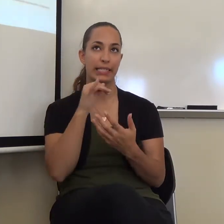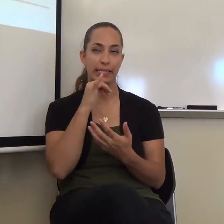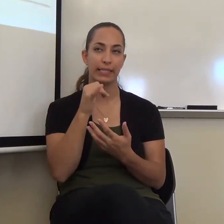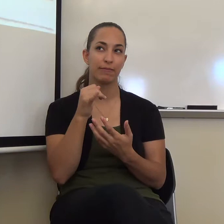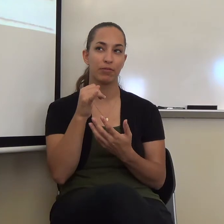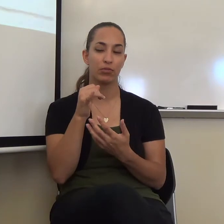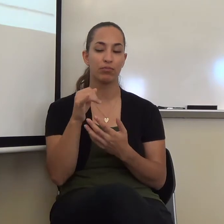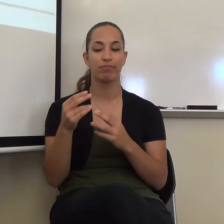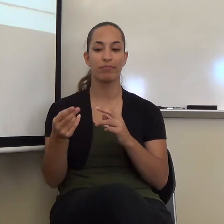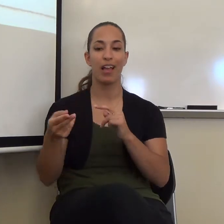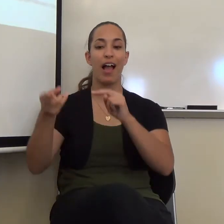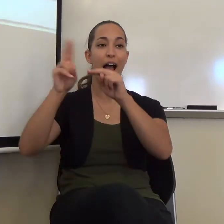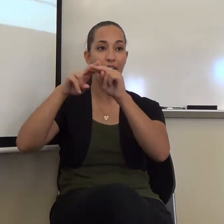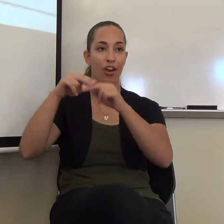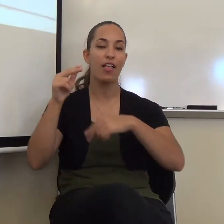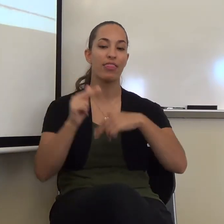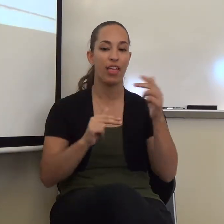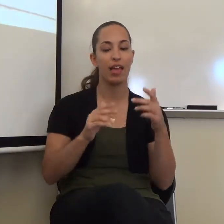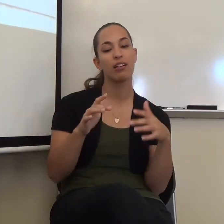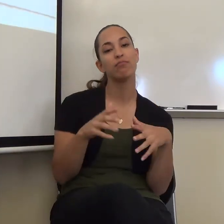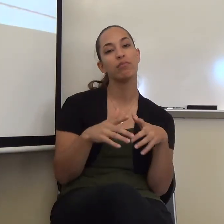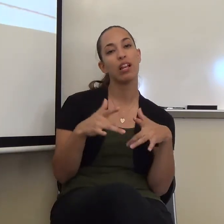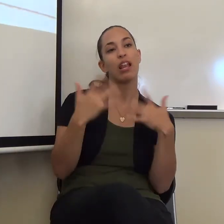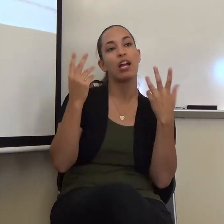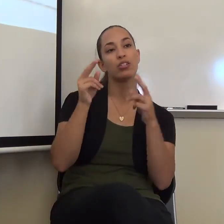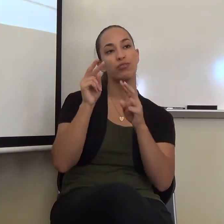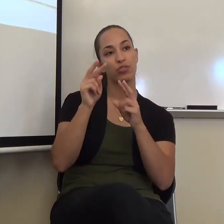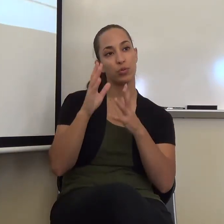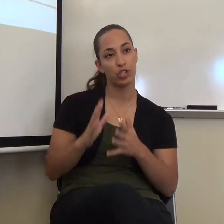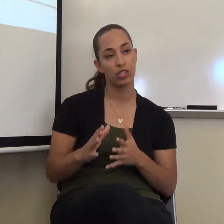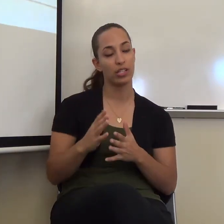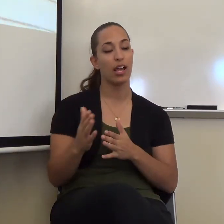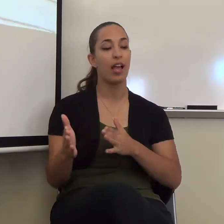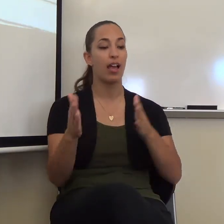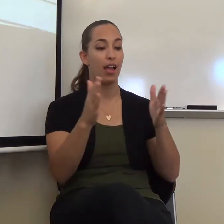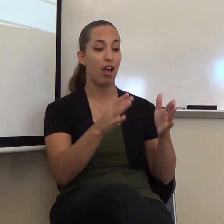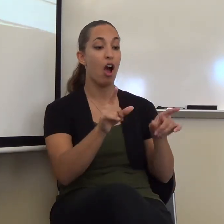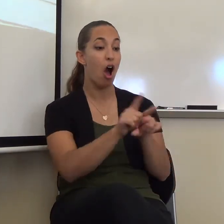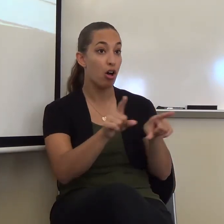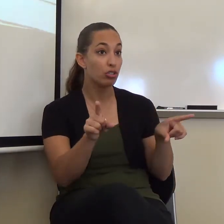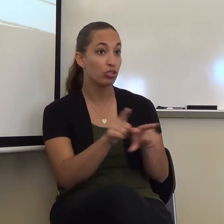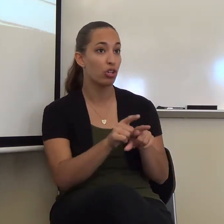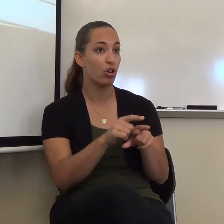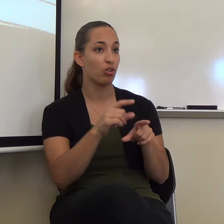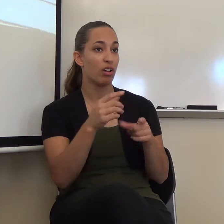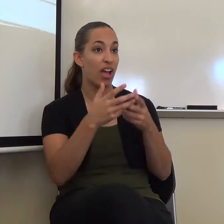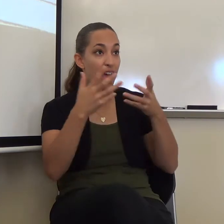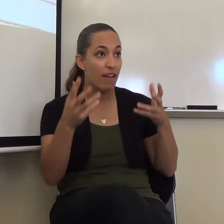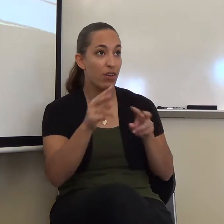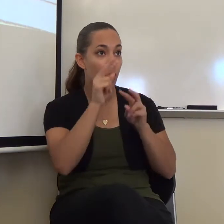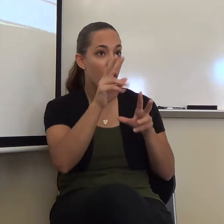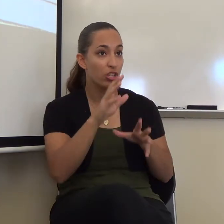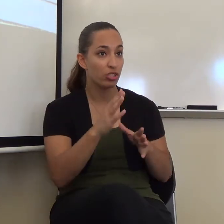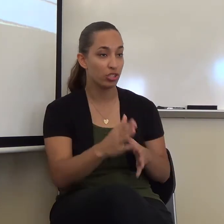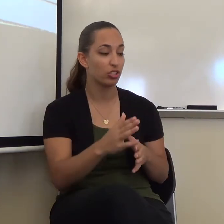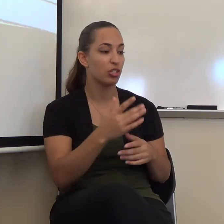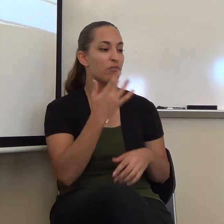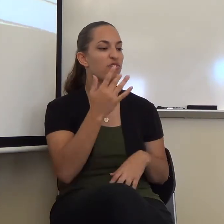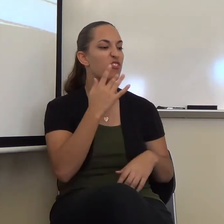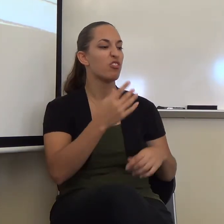higher than light TV viewers, and they also favor heavier prison sentences than light viewers do. You have to get